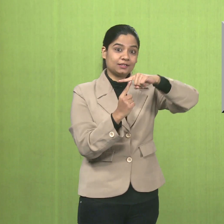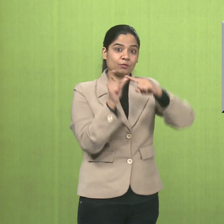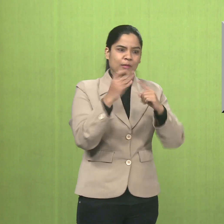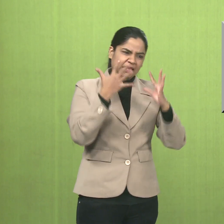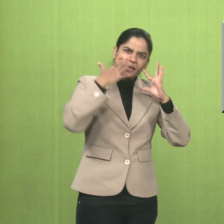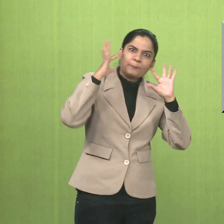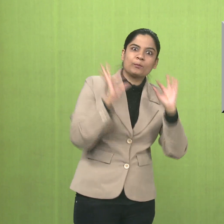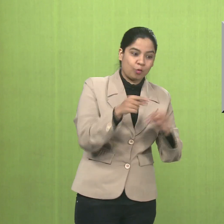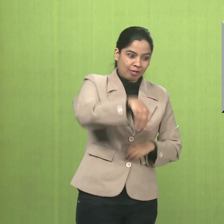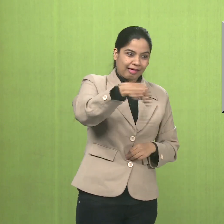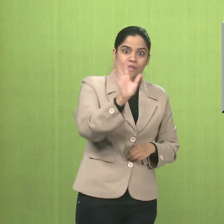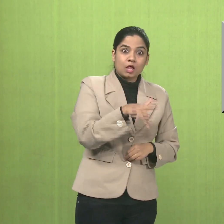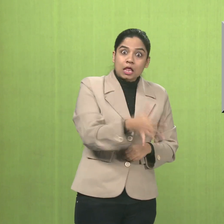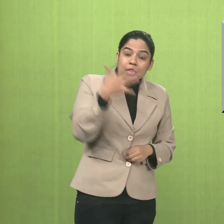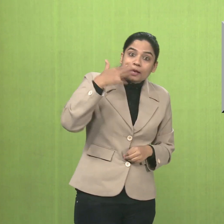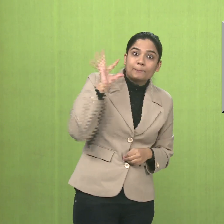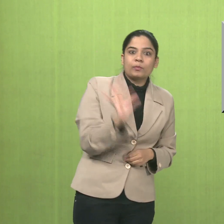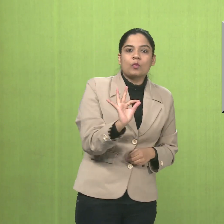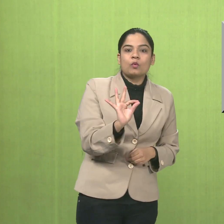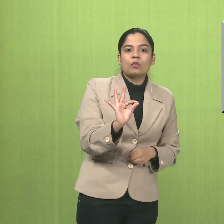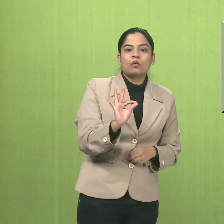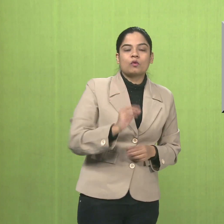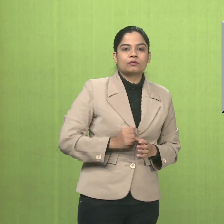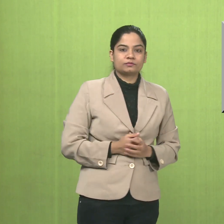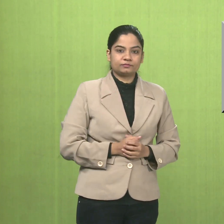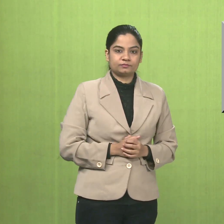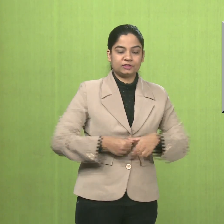Importance of great significance or value.